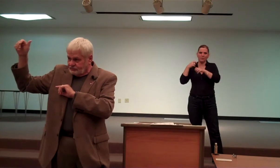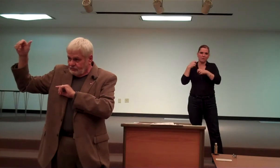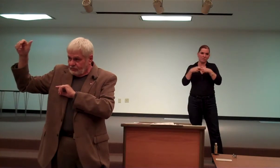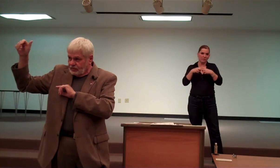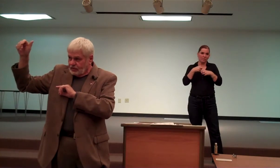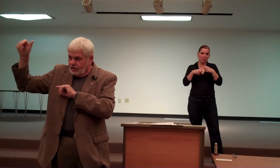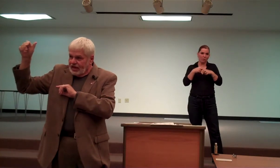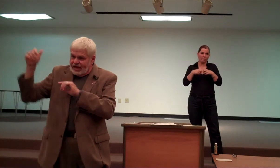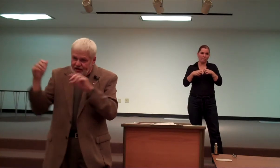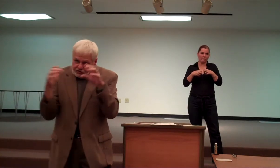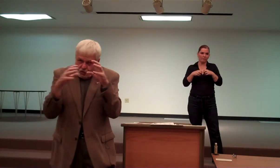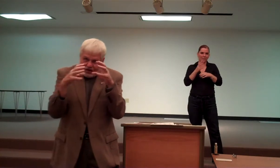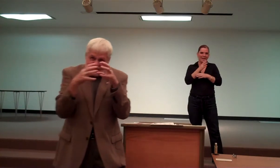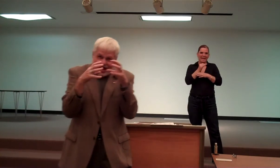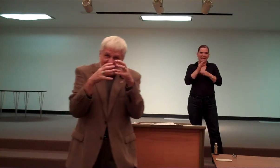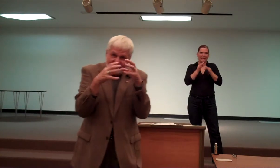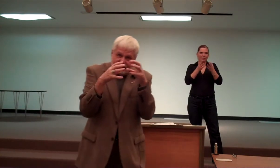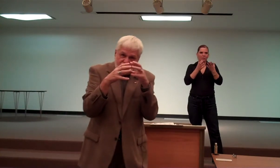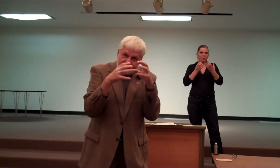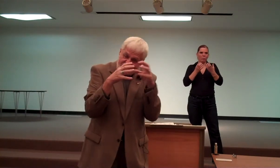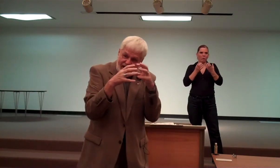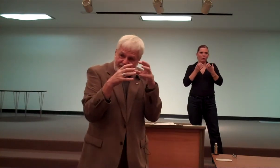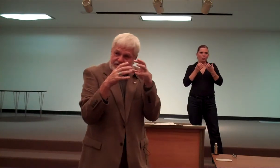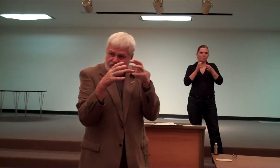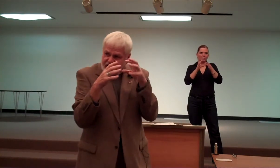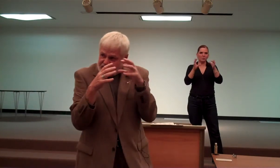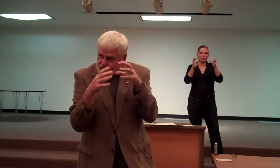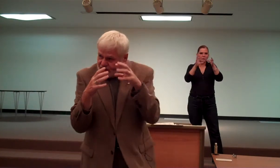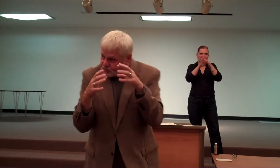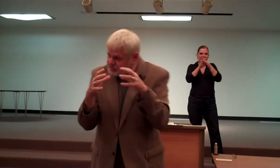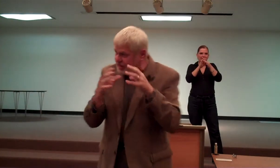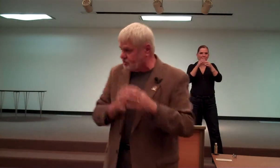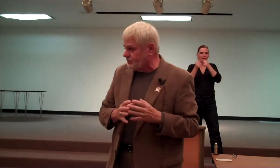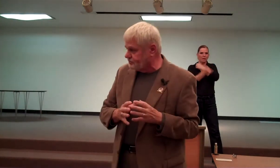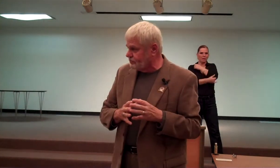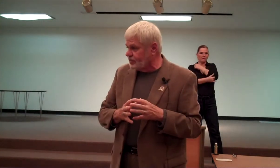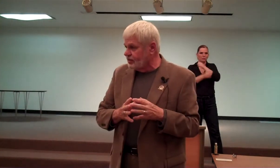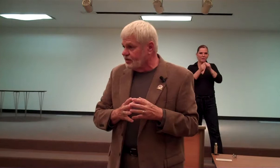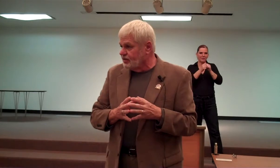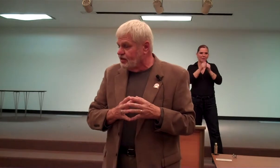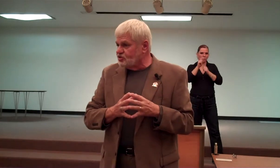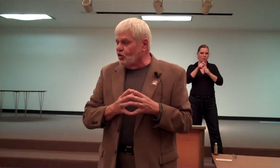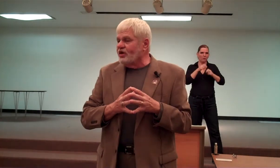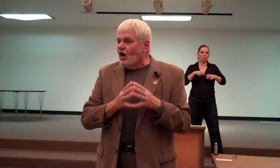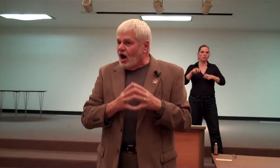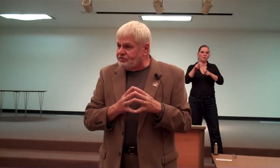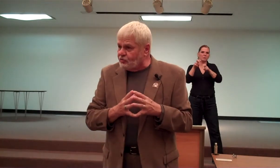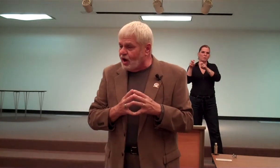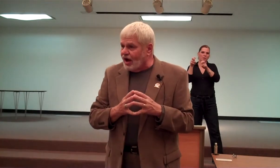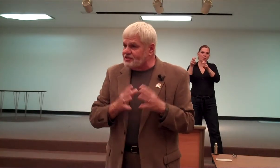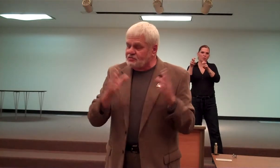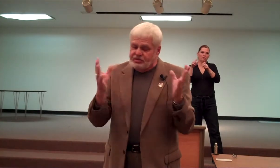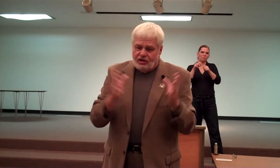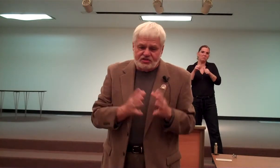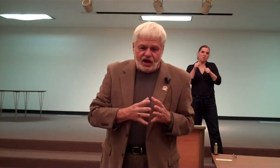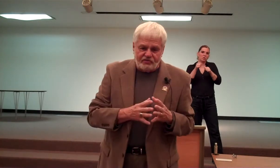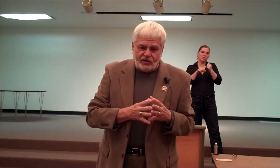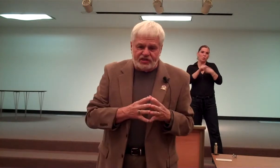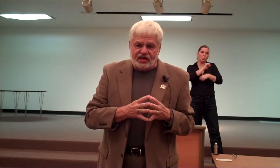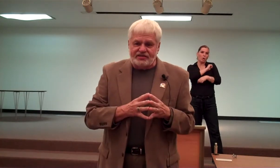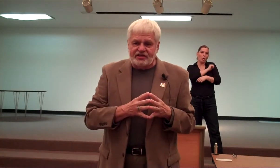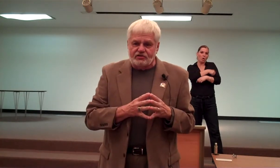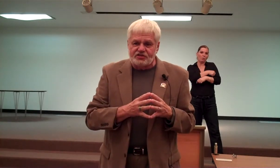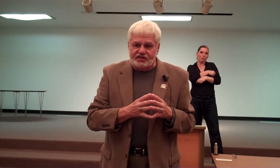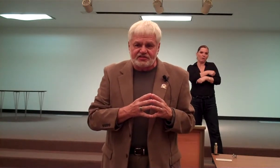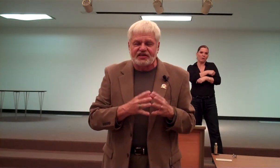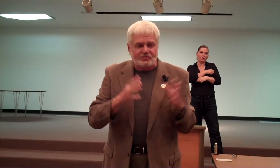difficult. And if you want to tie the country together, you need some transportation. So we authorized, the bill is